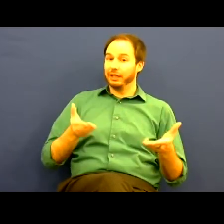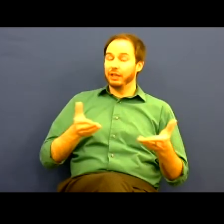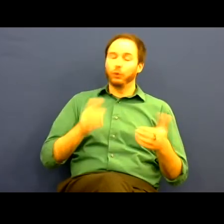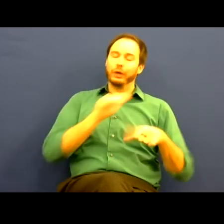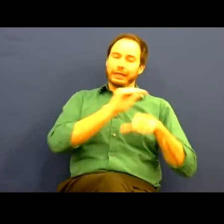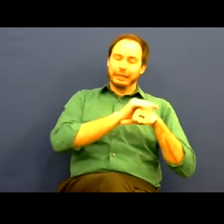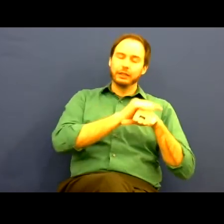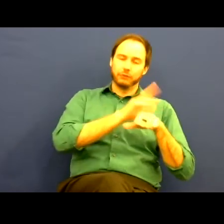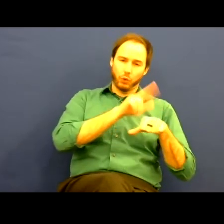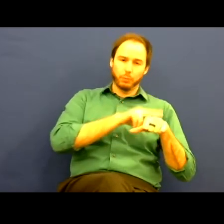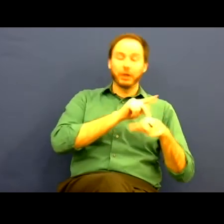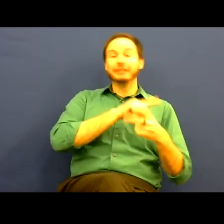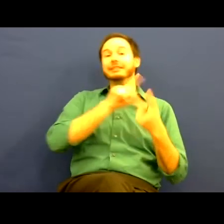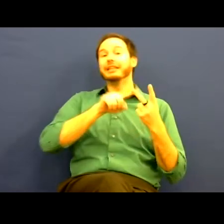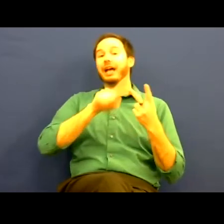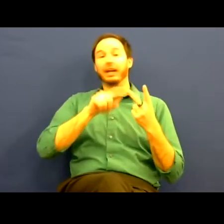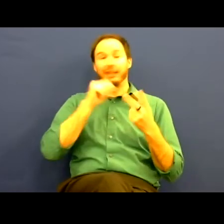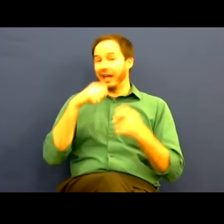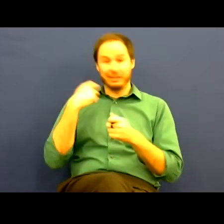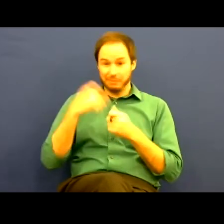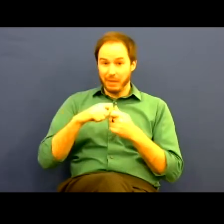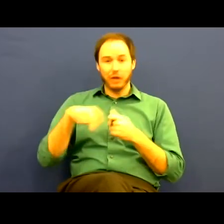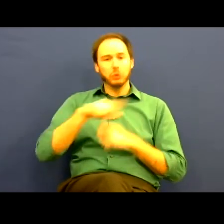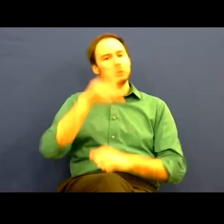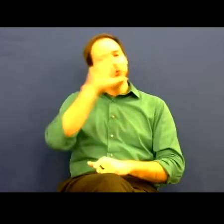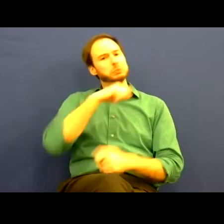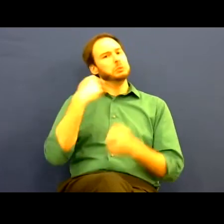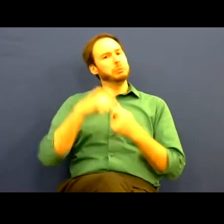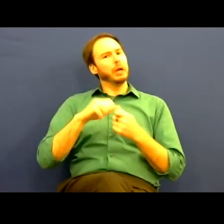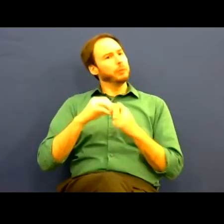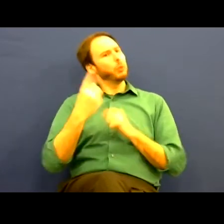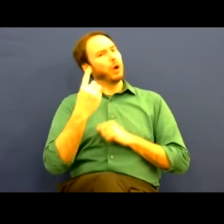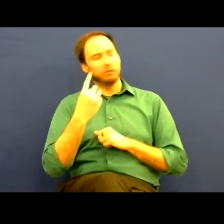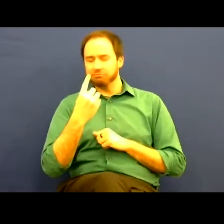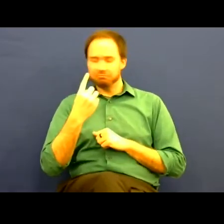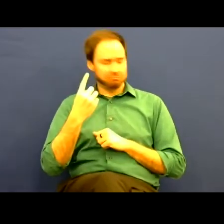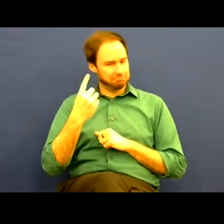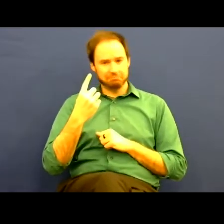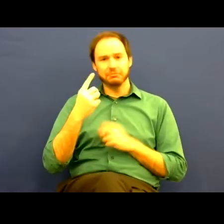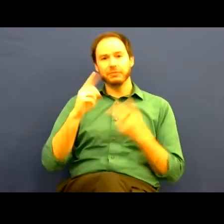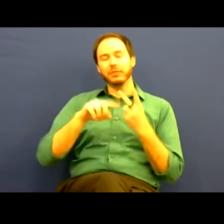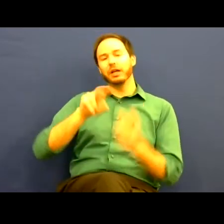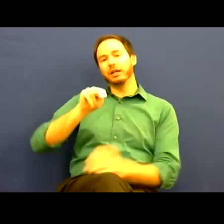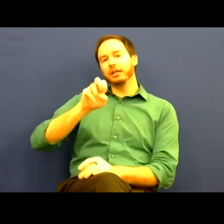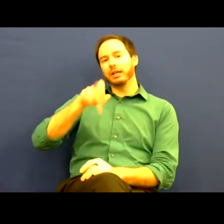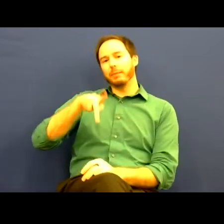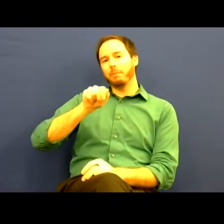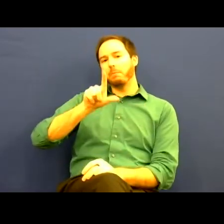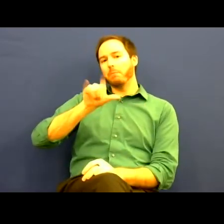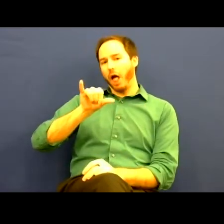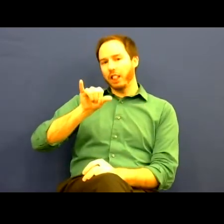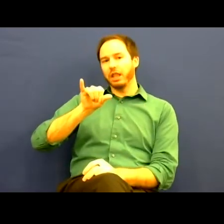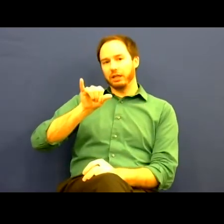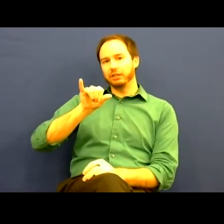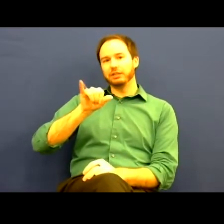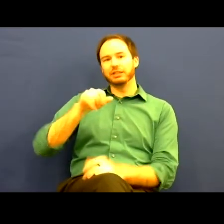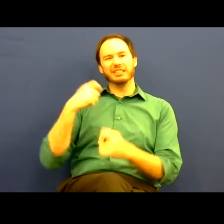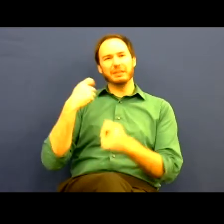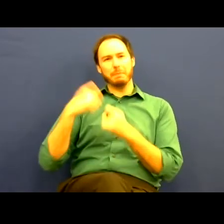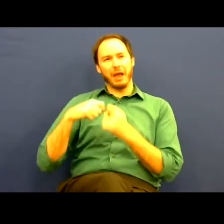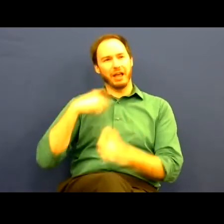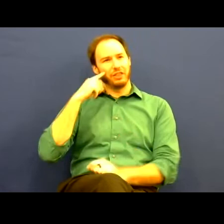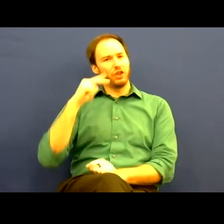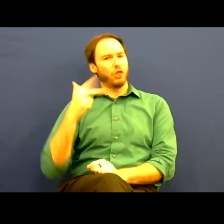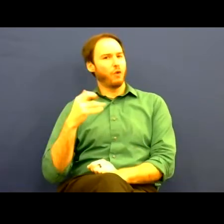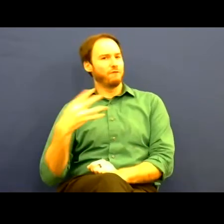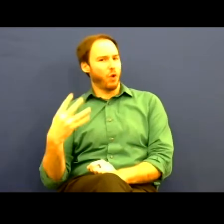after English isn't Spanish like a lot of people think it is. It's Nepali. I think Spanish is 3rd or 4th